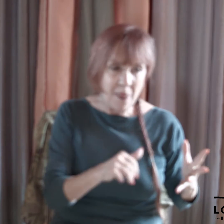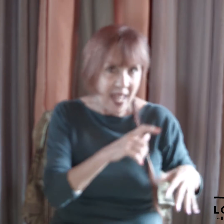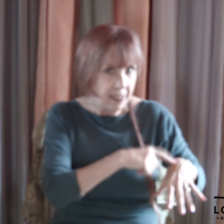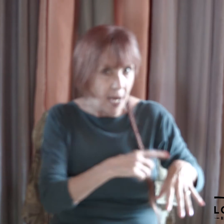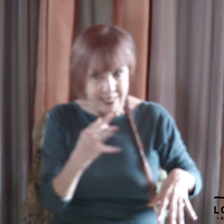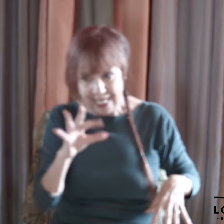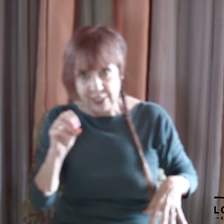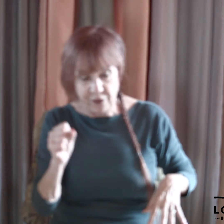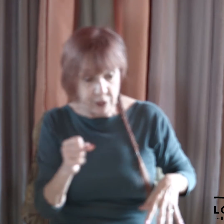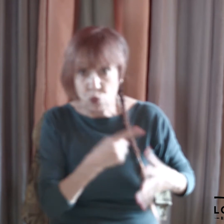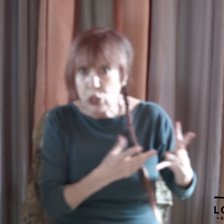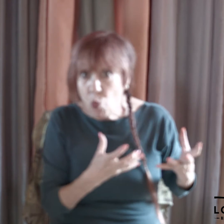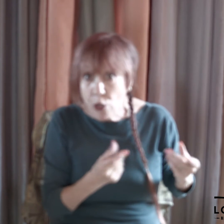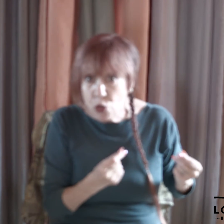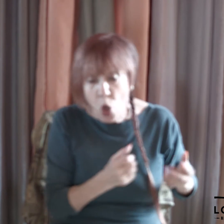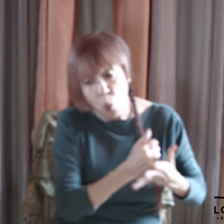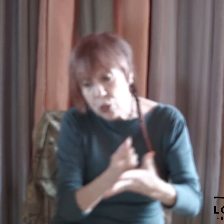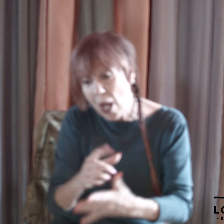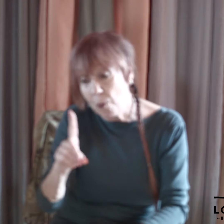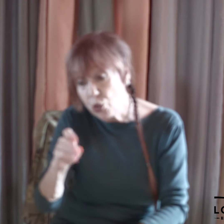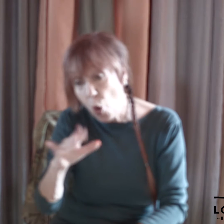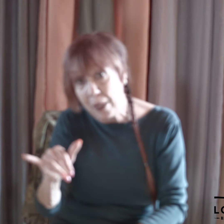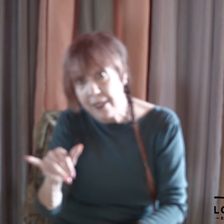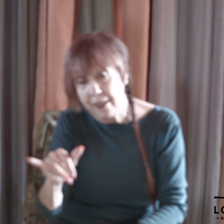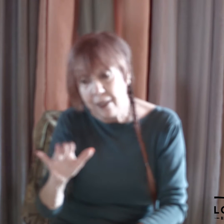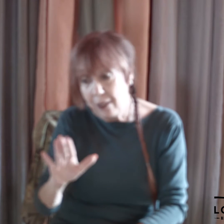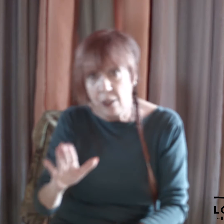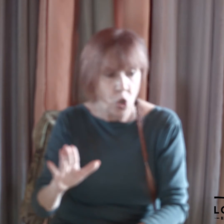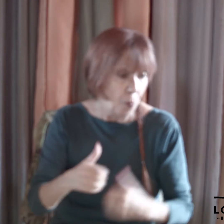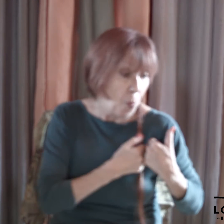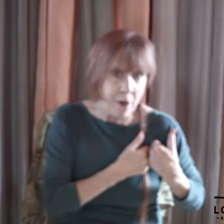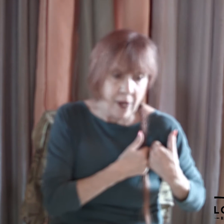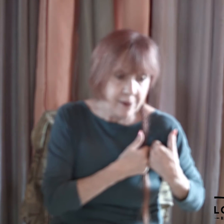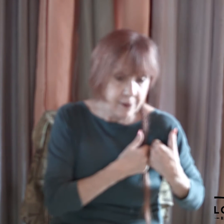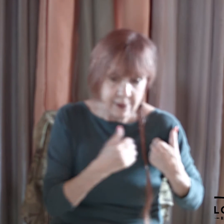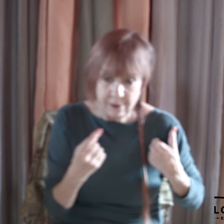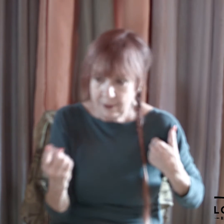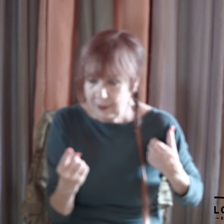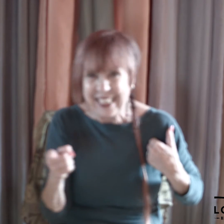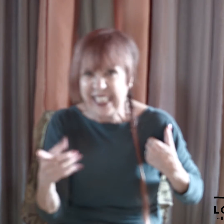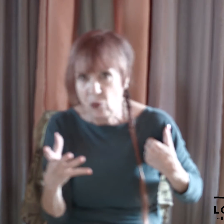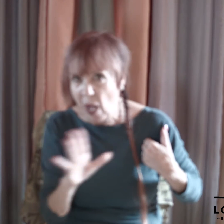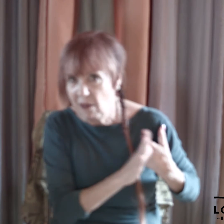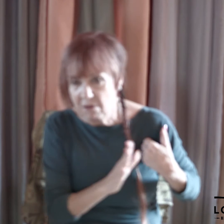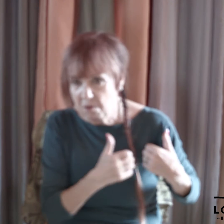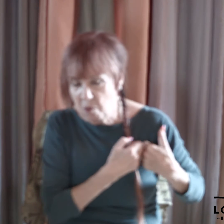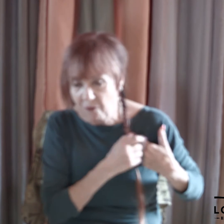in the 50s, what she wanted to do was to help Dovey, her boyfriend, or someone she wanted to be her boyfriend, though he didn't want to. But